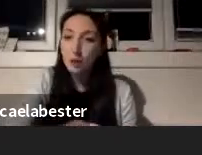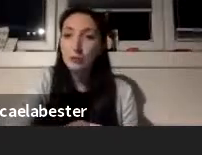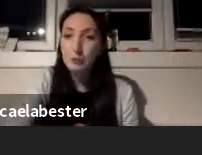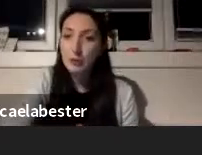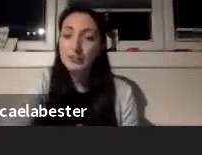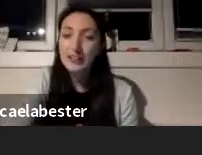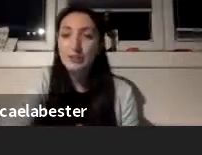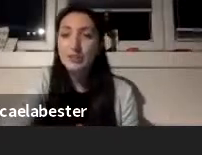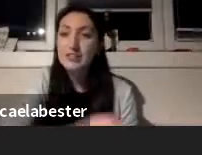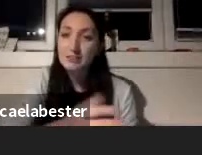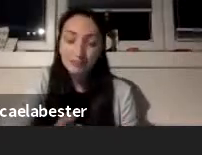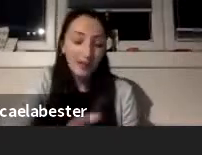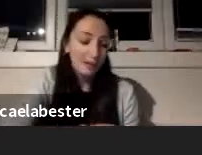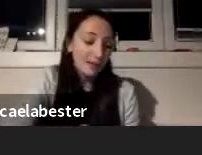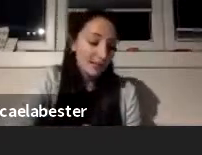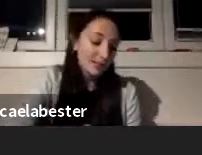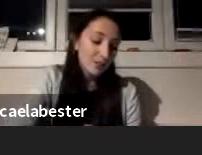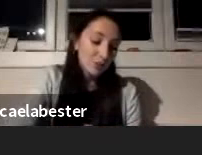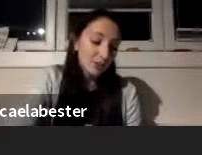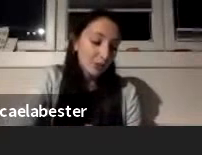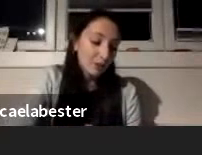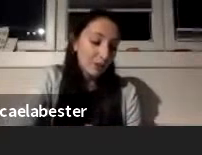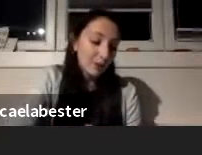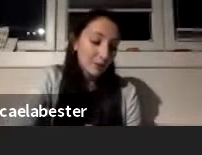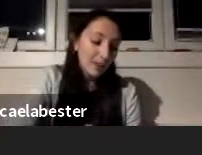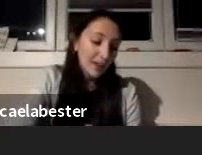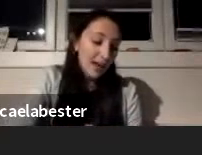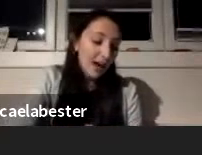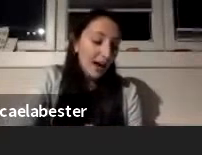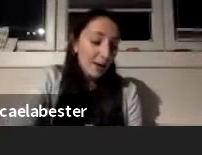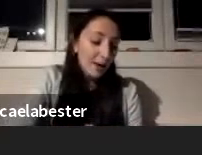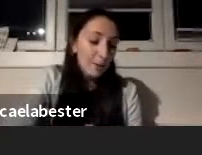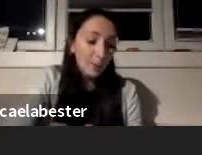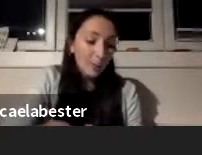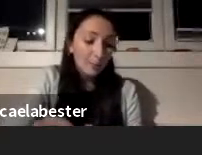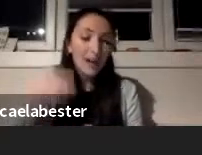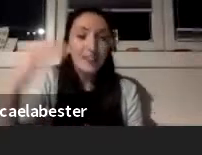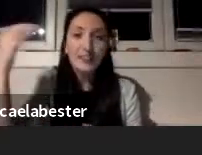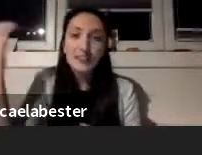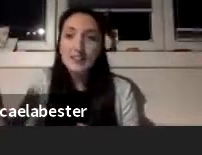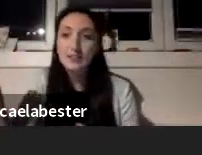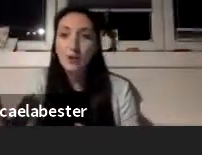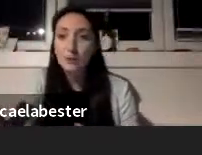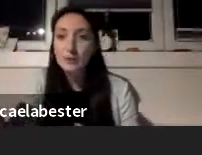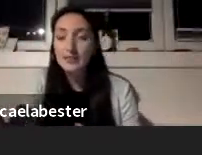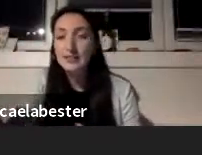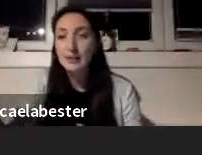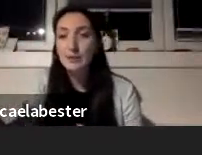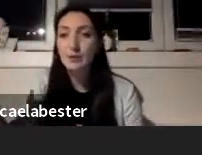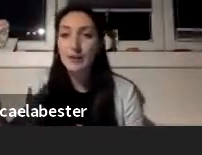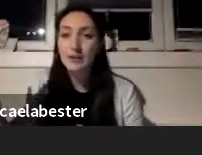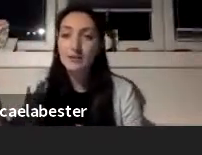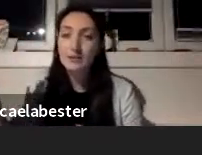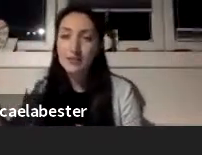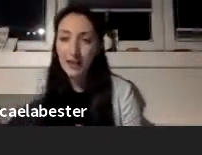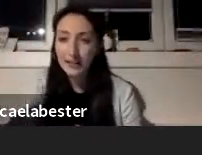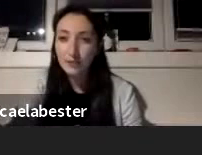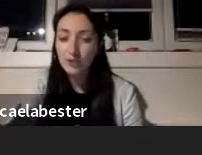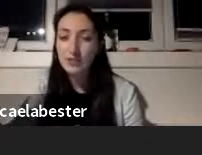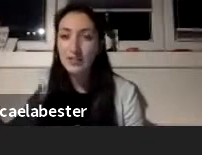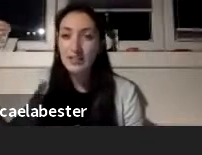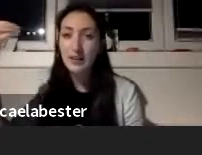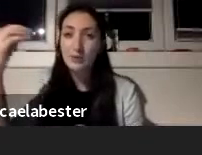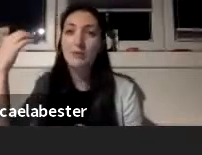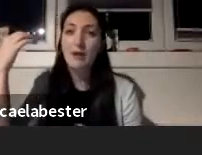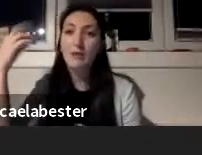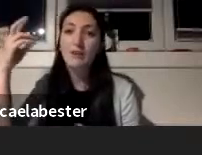design global spoken languages. It doesn't usually go very well. But I think there's this common misconception about sign